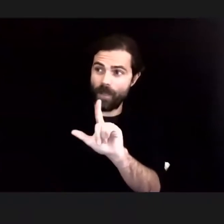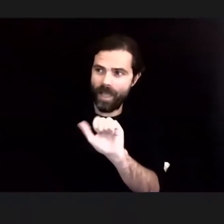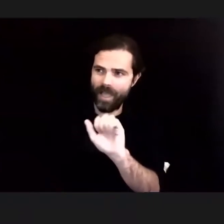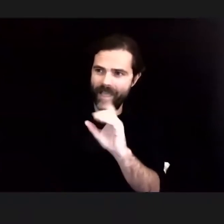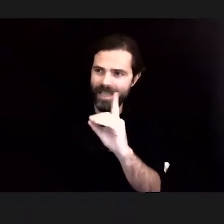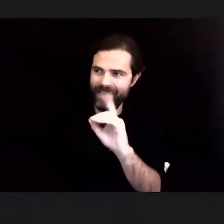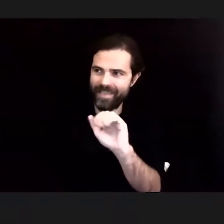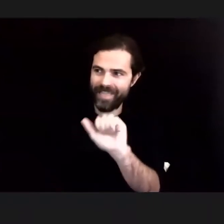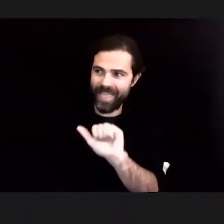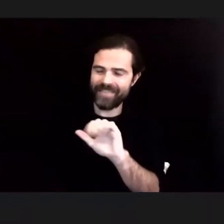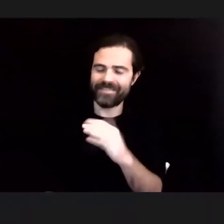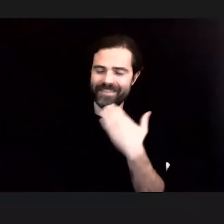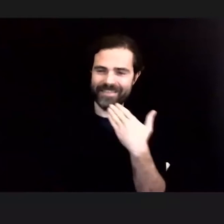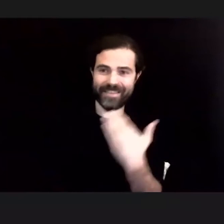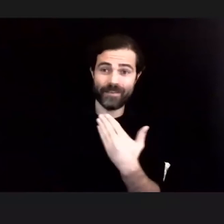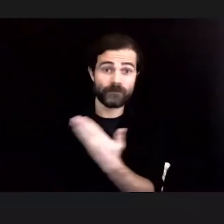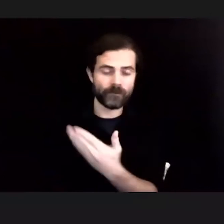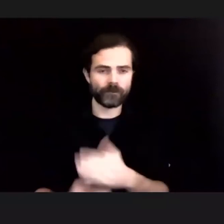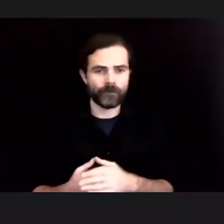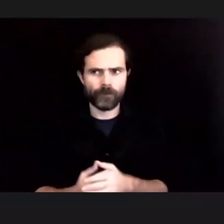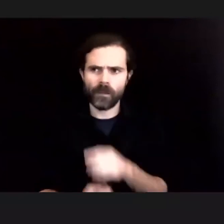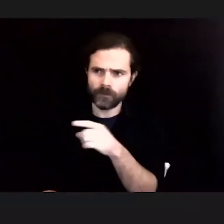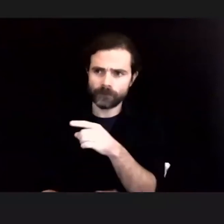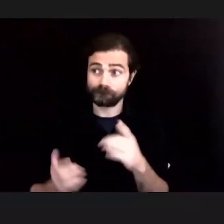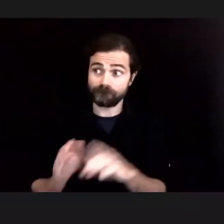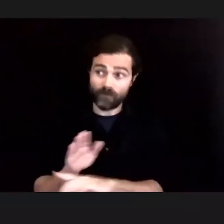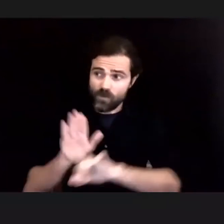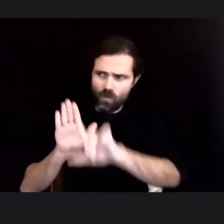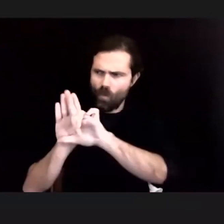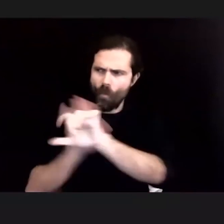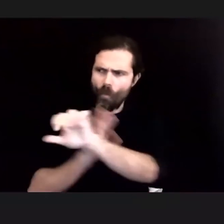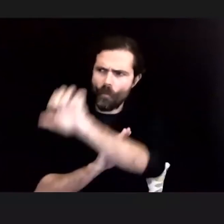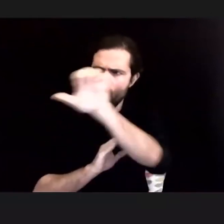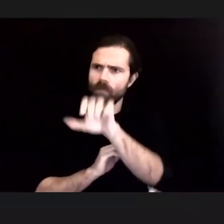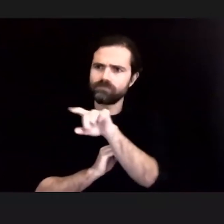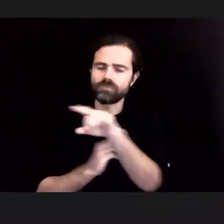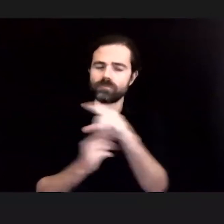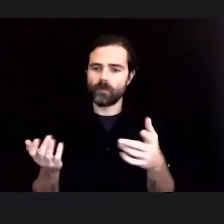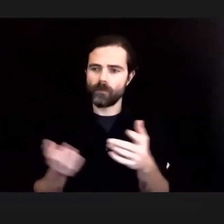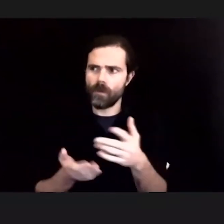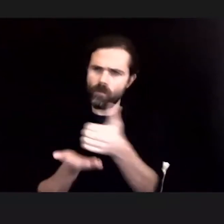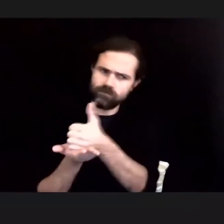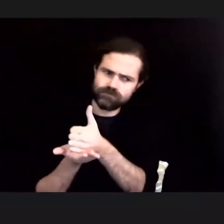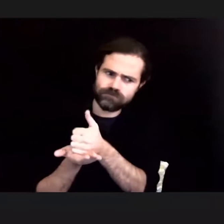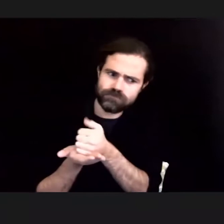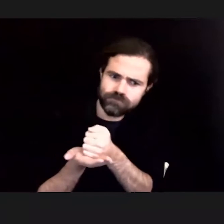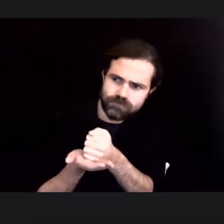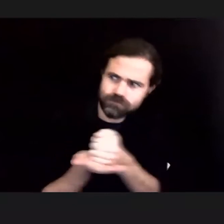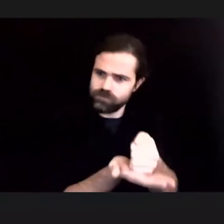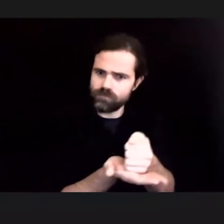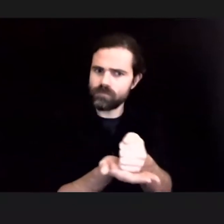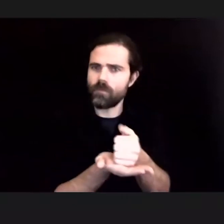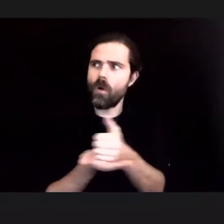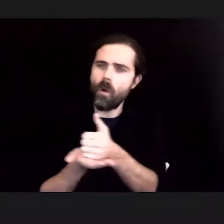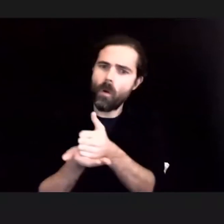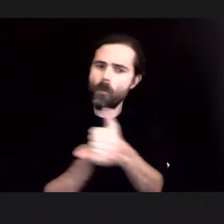Accessibility Act, for sure encourage designers, developers, providers that use